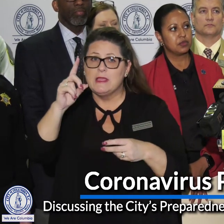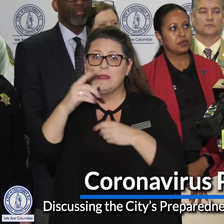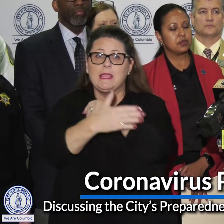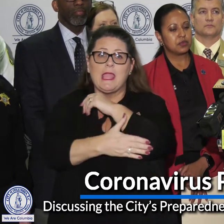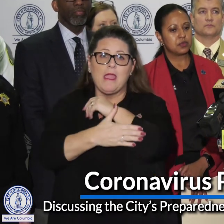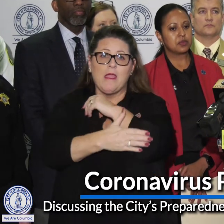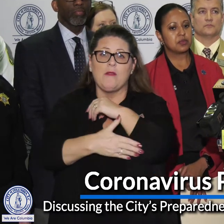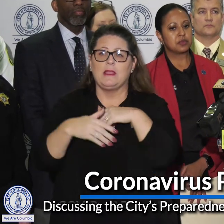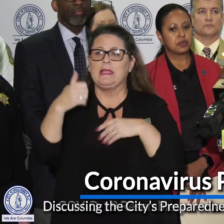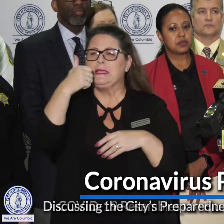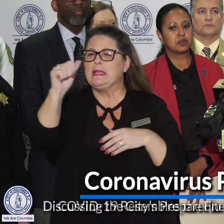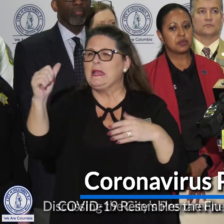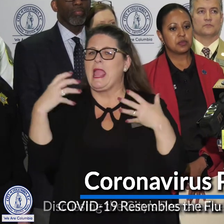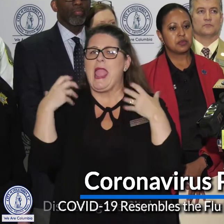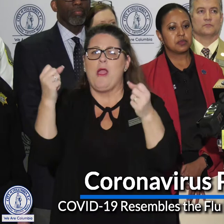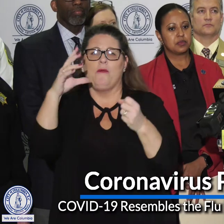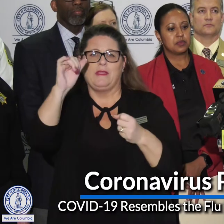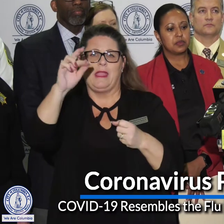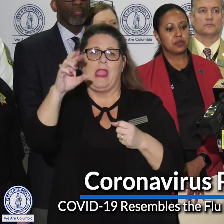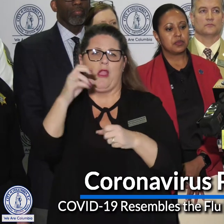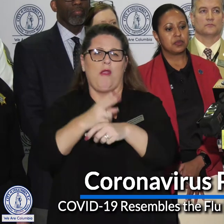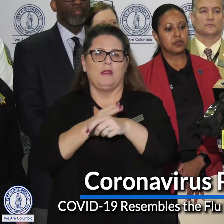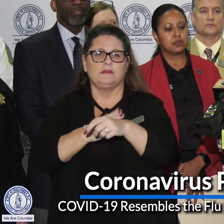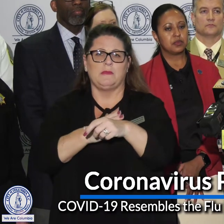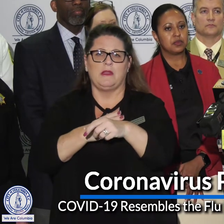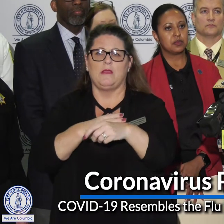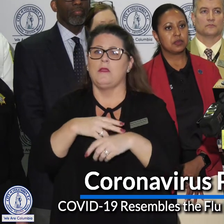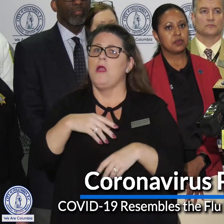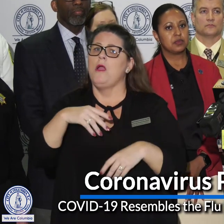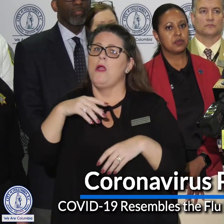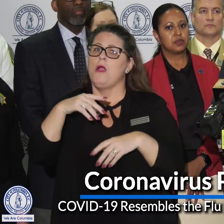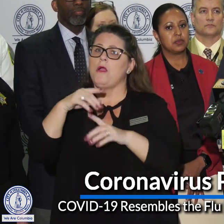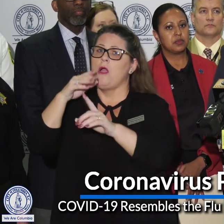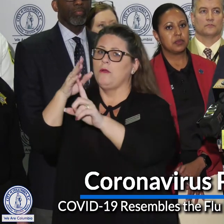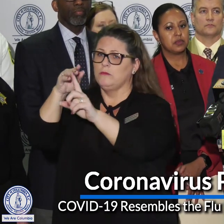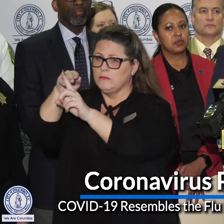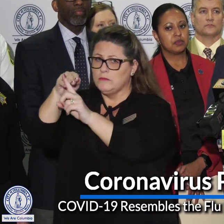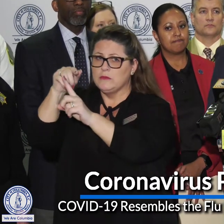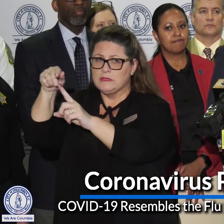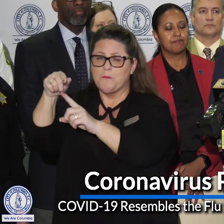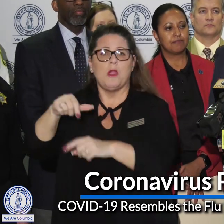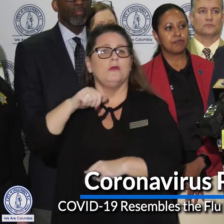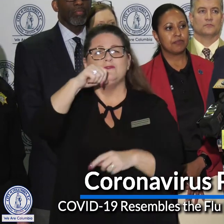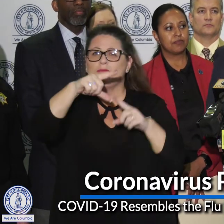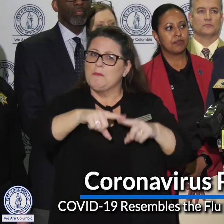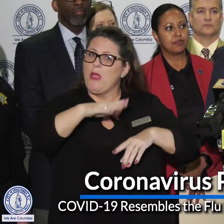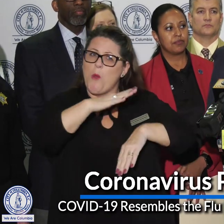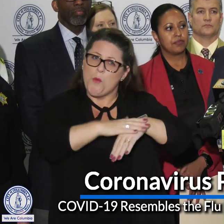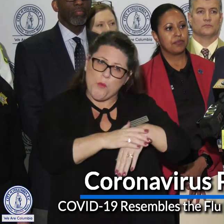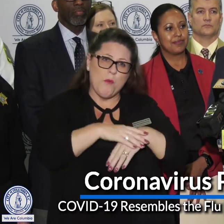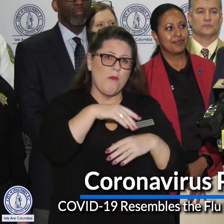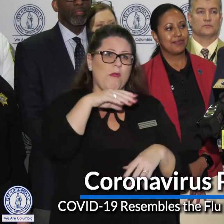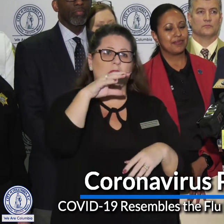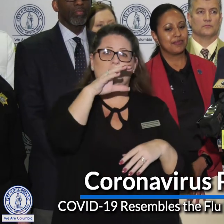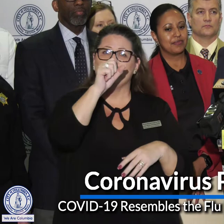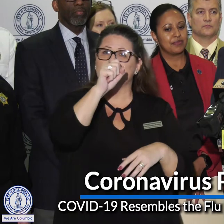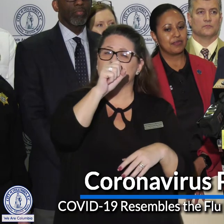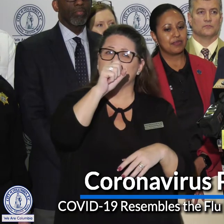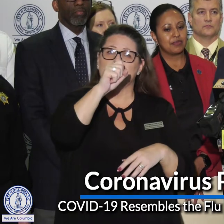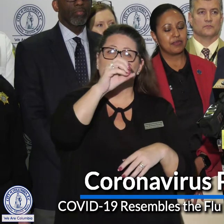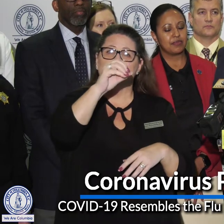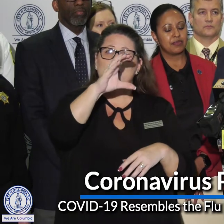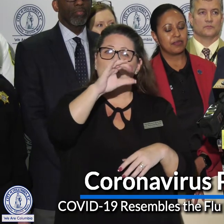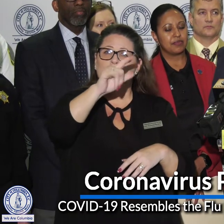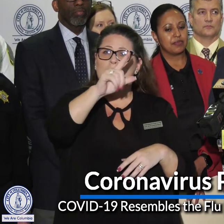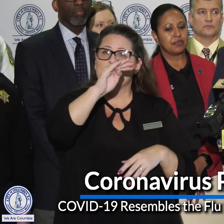healthcare institutions for good information. Do not rely on social media alone, because obviously one of the